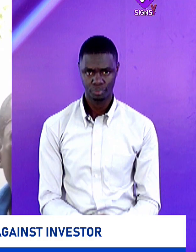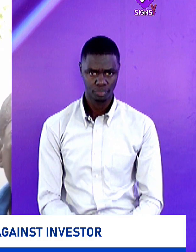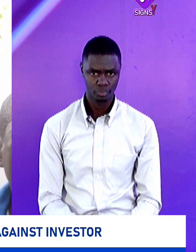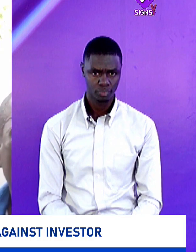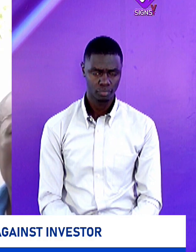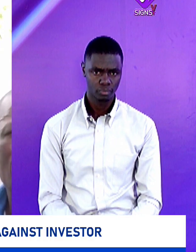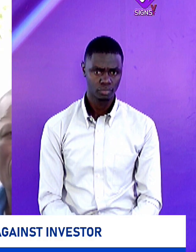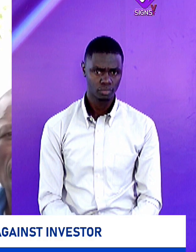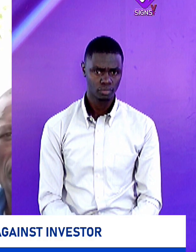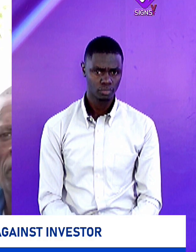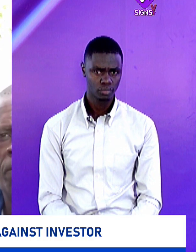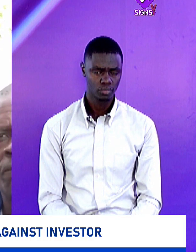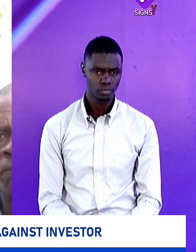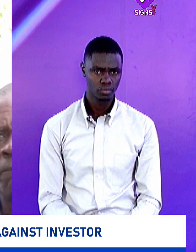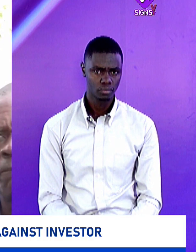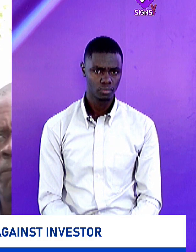about some